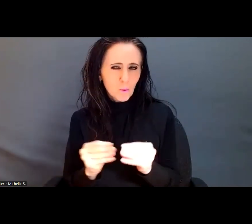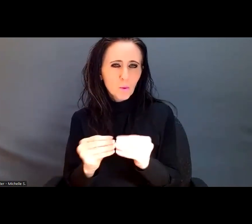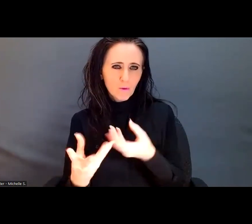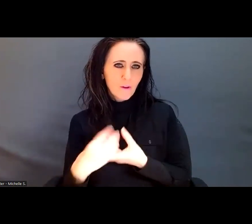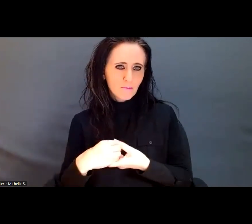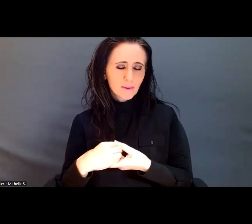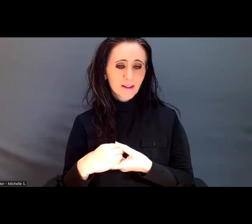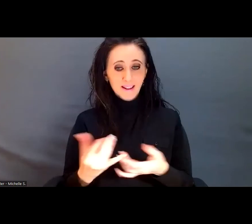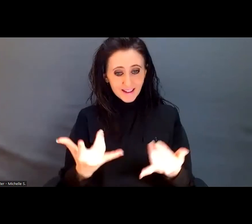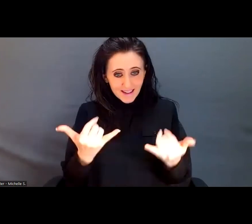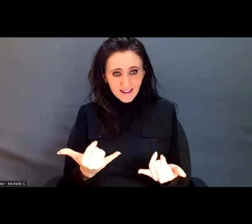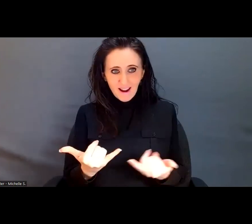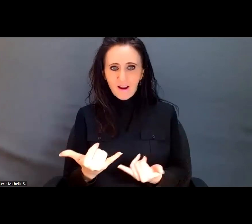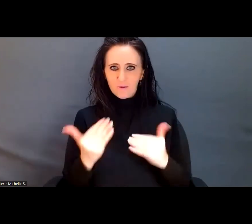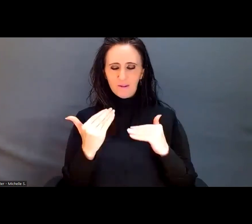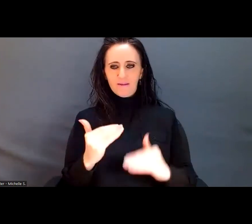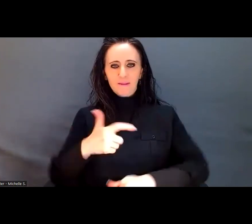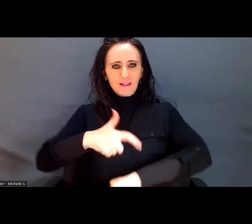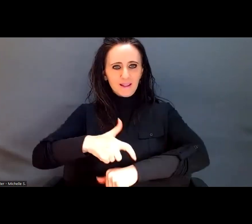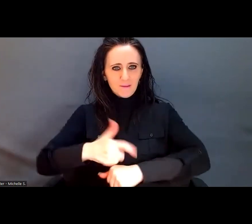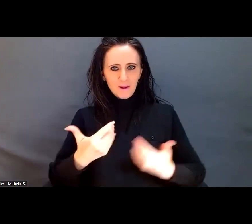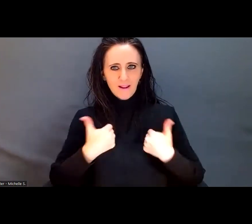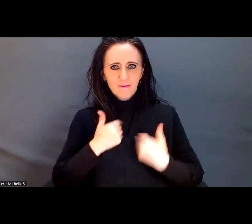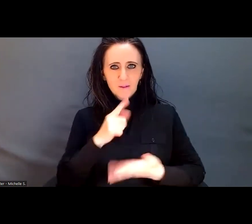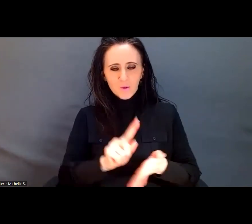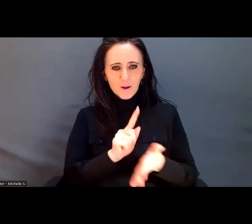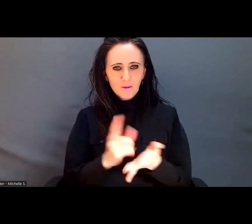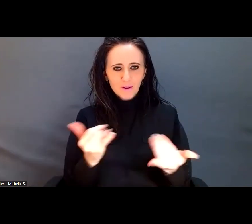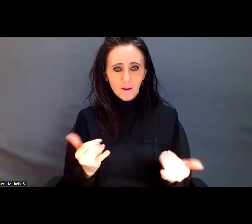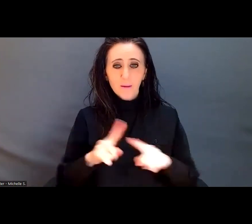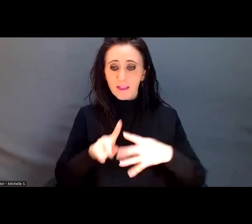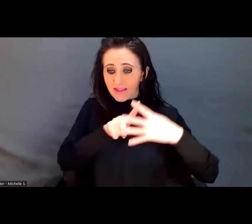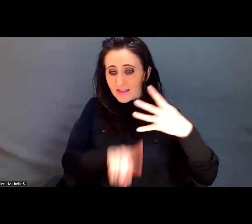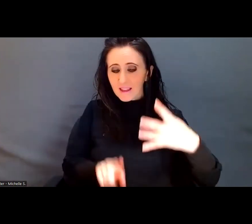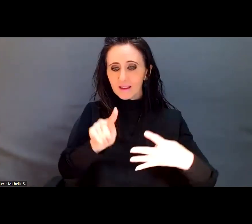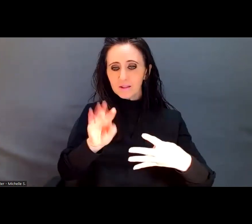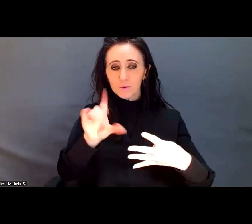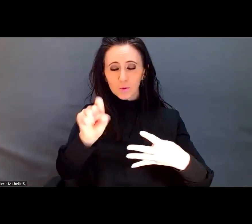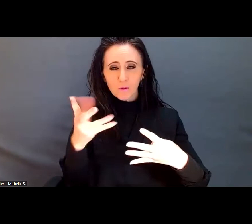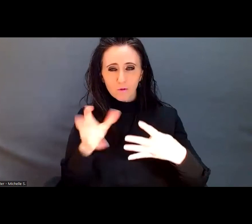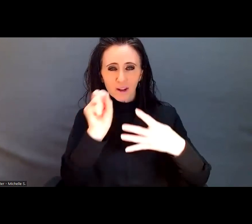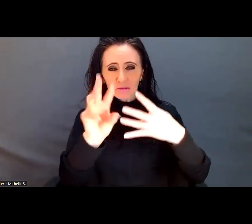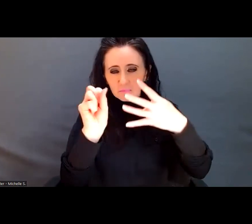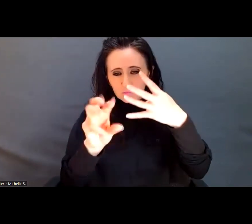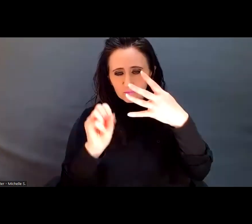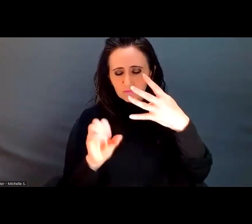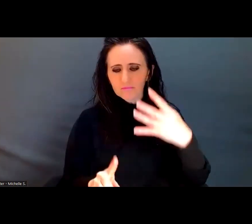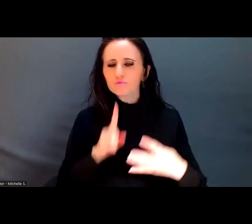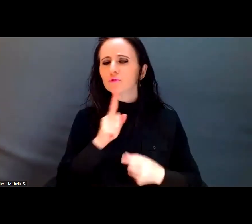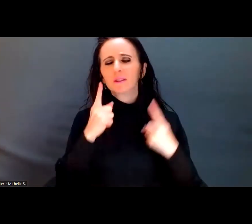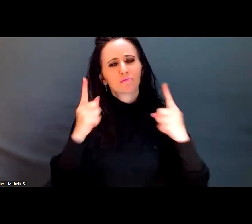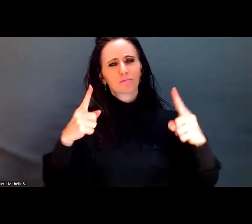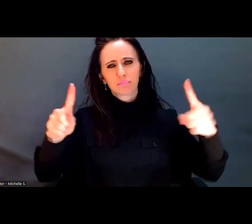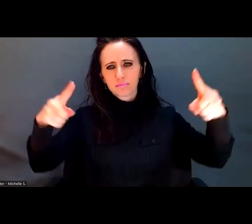only have an hour, right? We are field tested, these tools. These tools have been field tested. We know they work. I guarantee